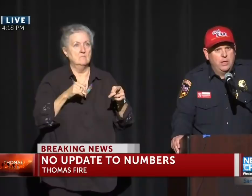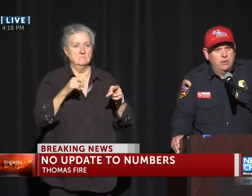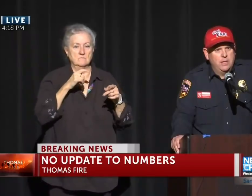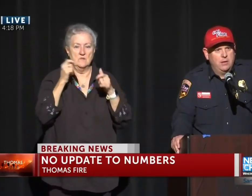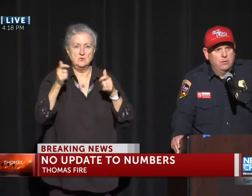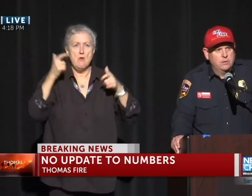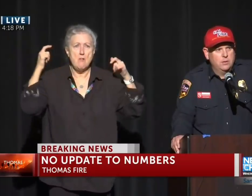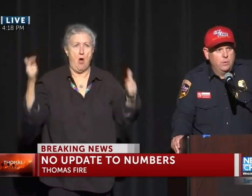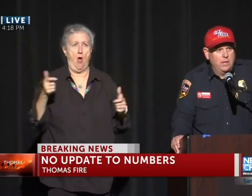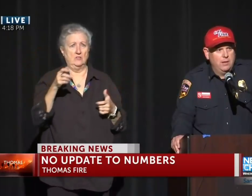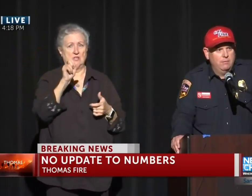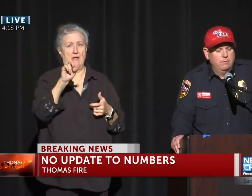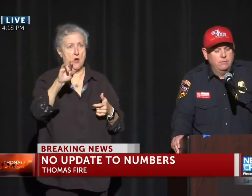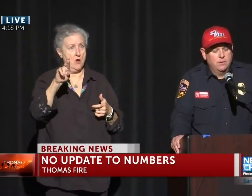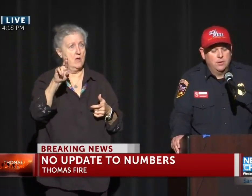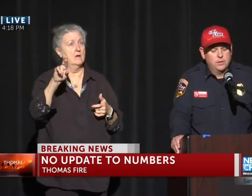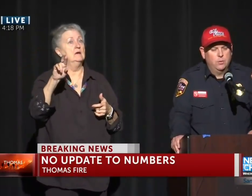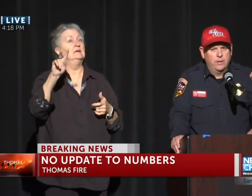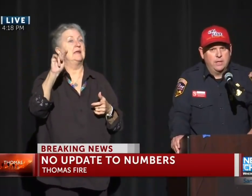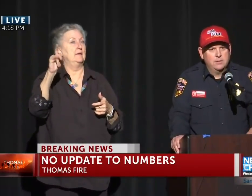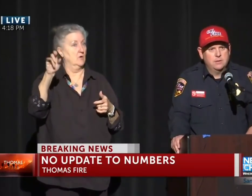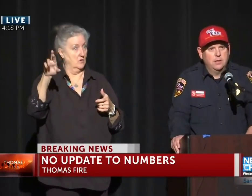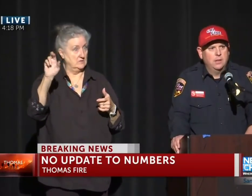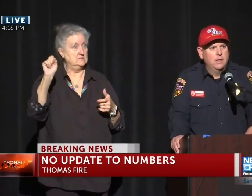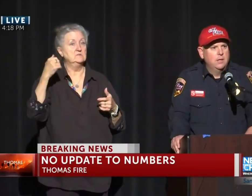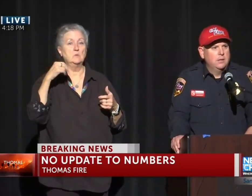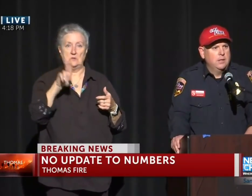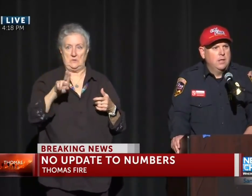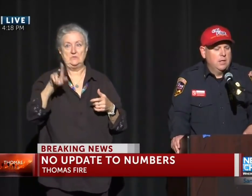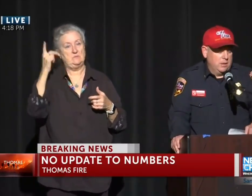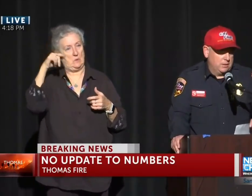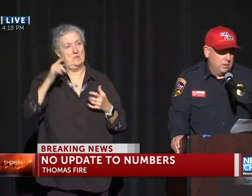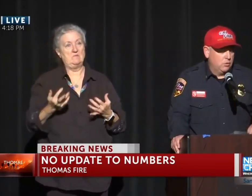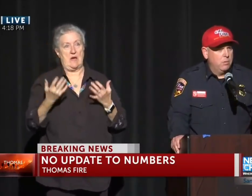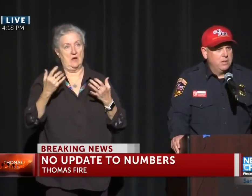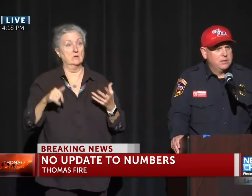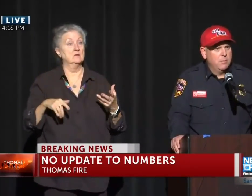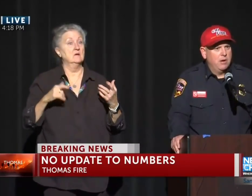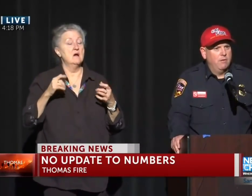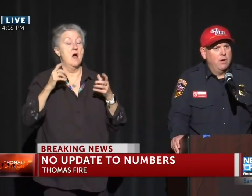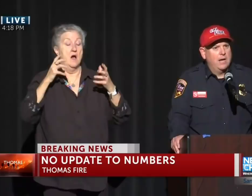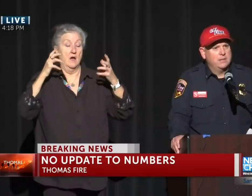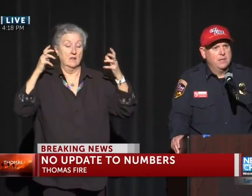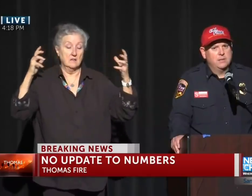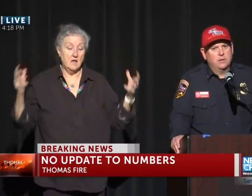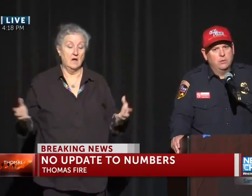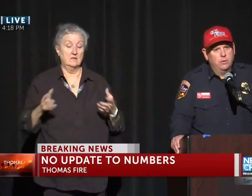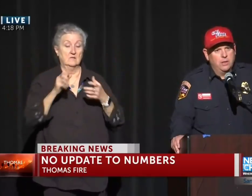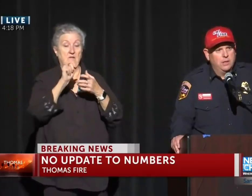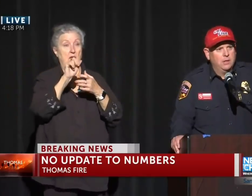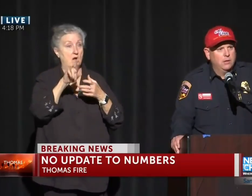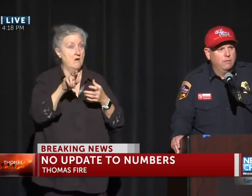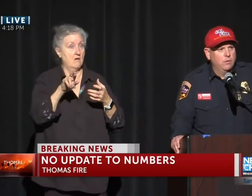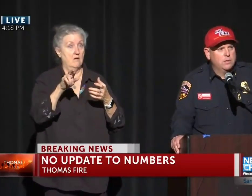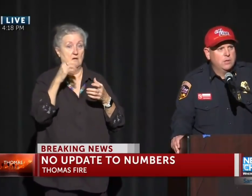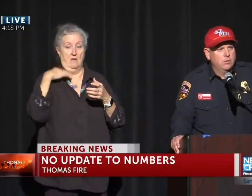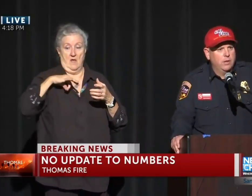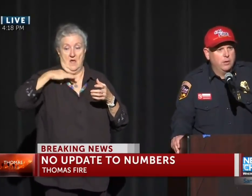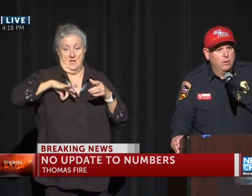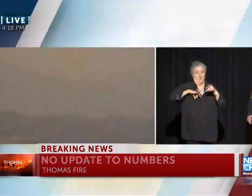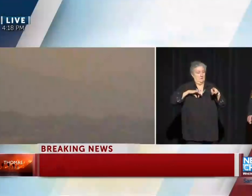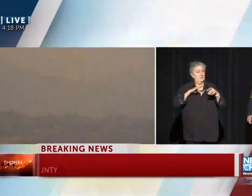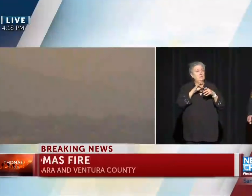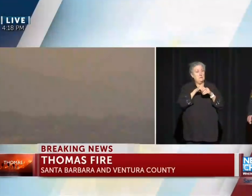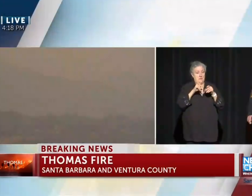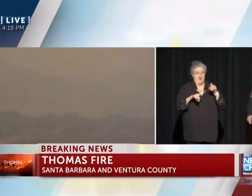very large air tankers that we have also on the incident. That's a tremendous amount of air assets, including the folks